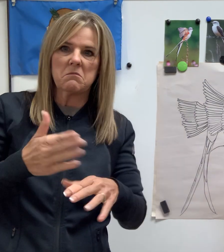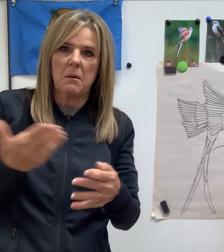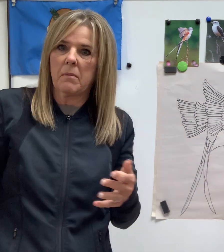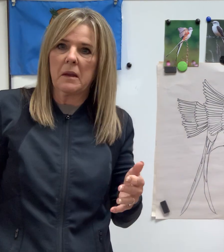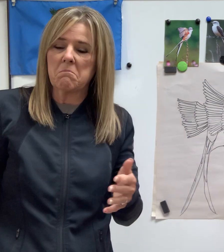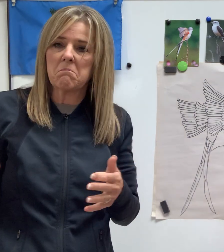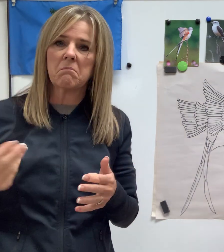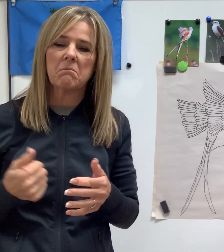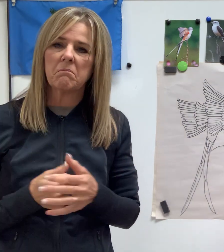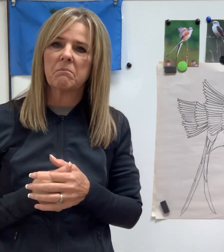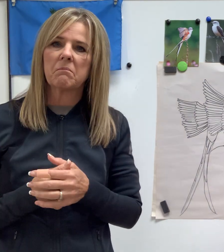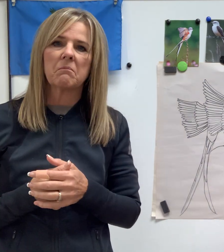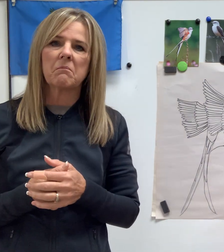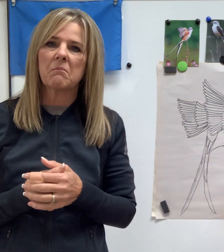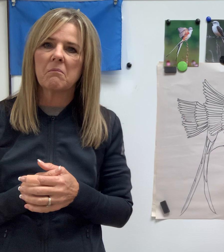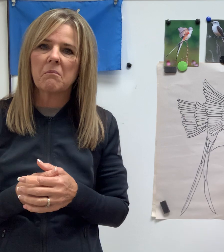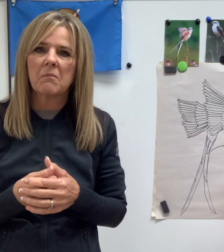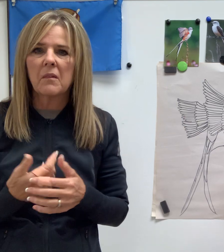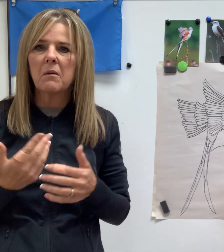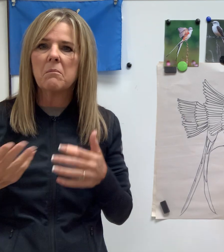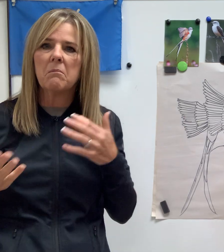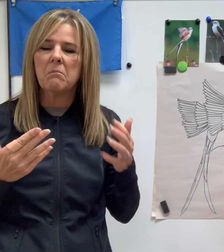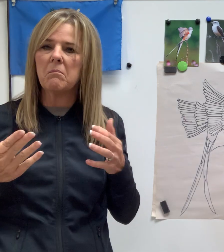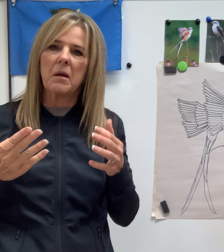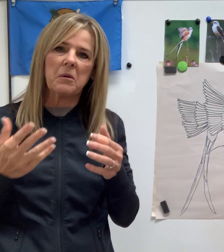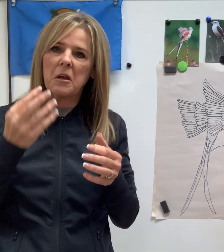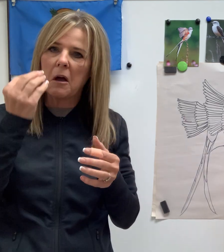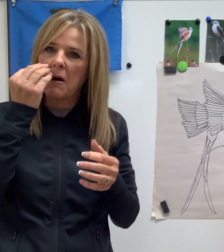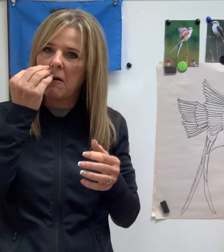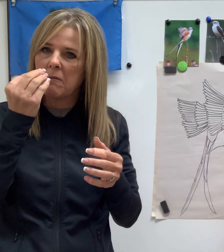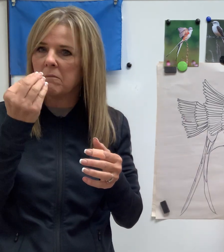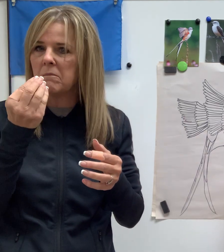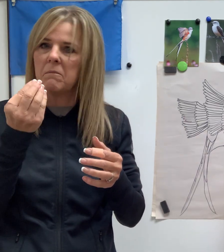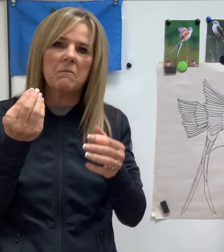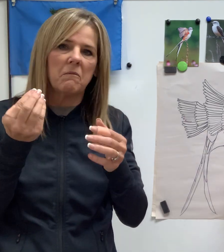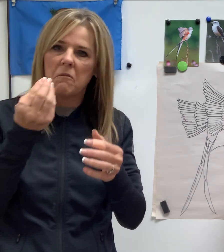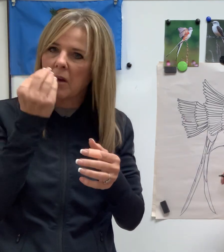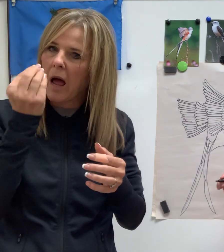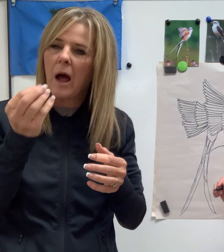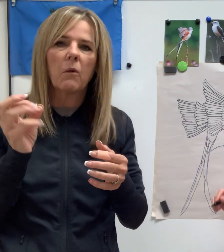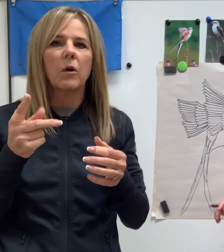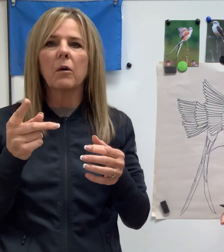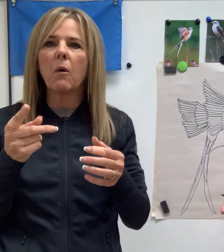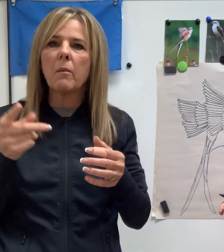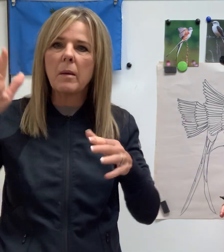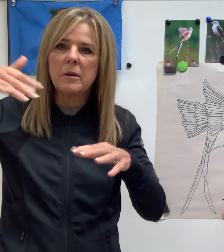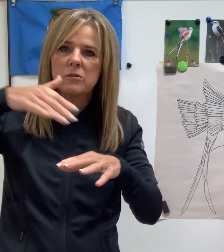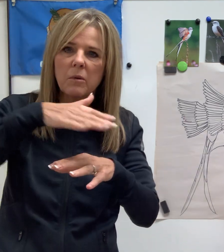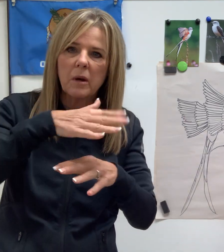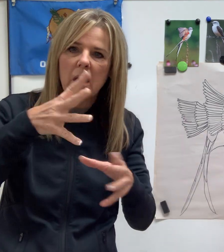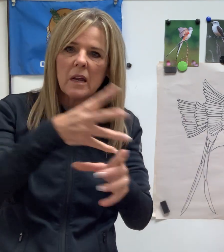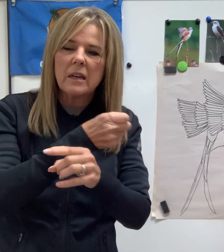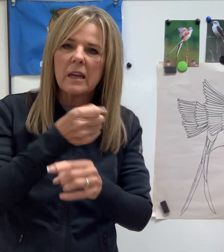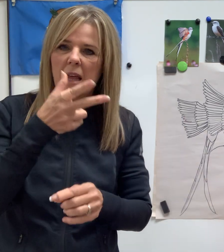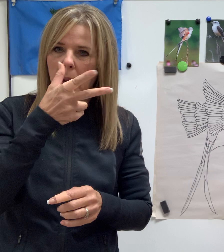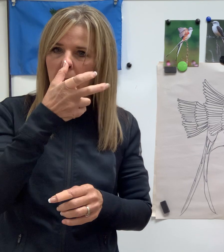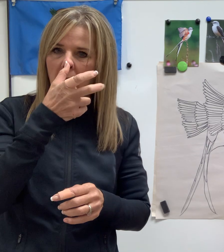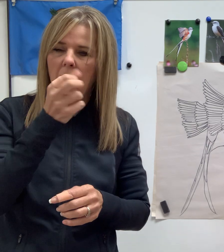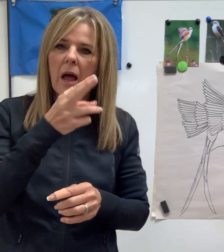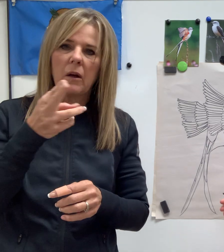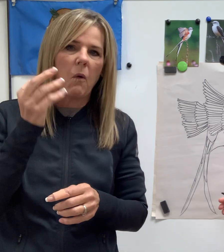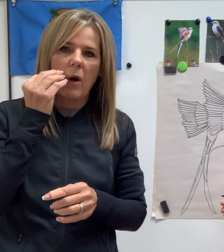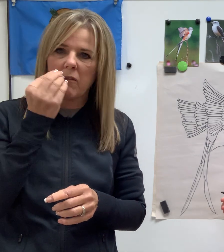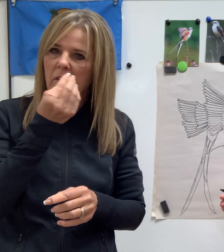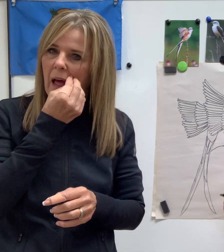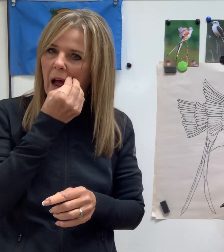little fly, Scissortail flycatcher. He could be like swooping in to grab a bug. He could be swooping onto a flower. He